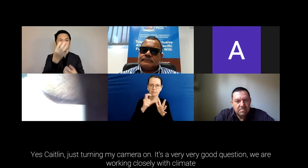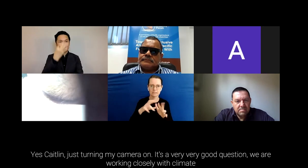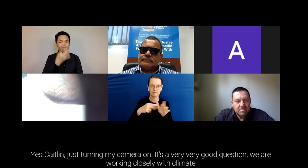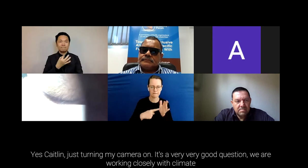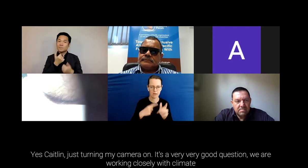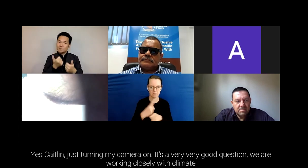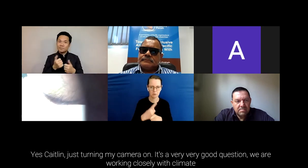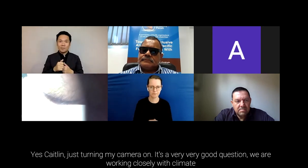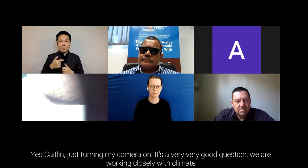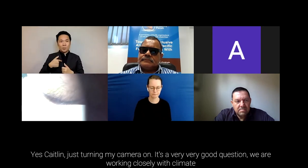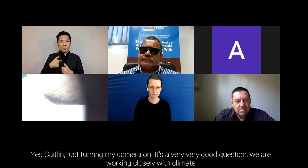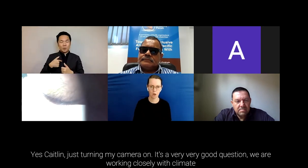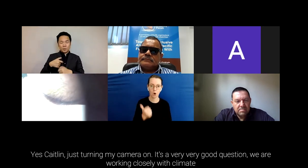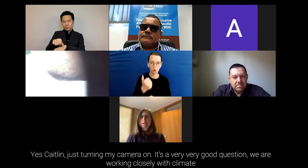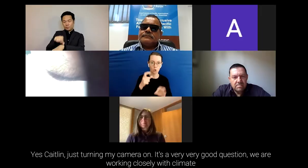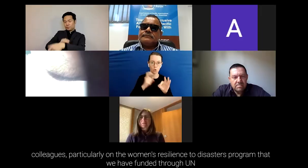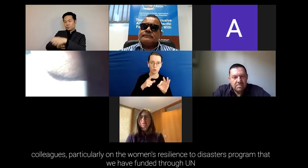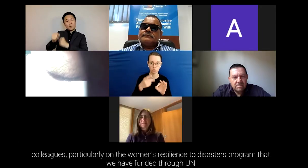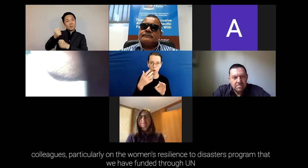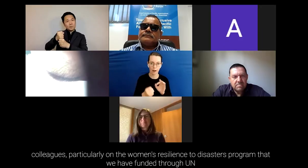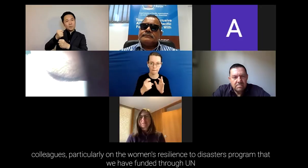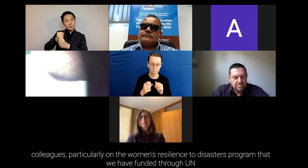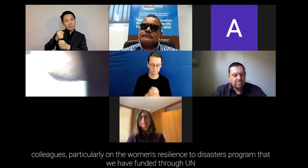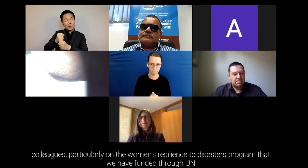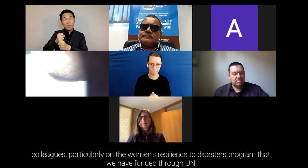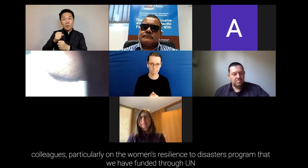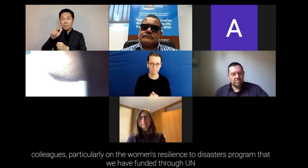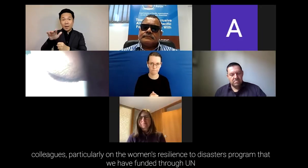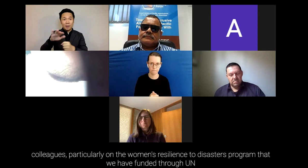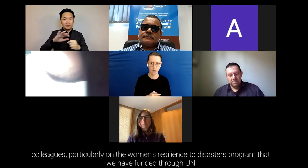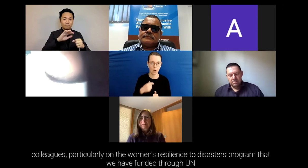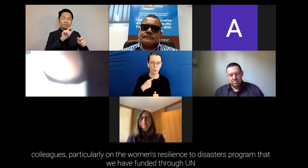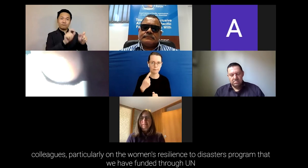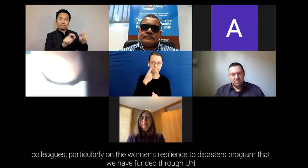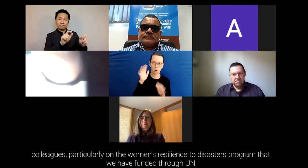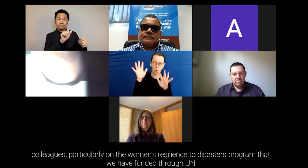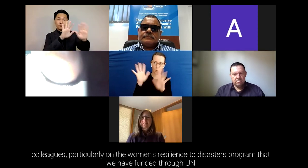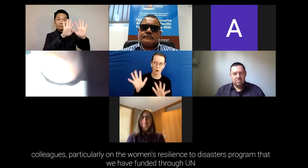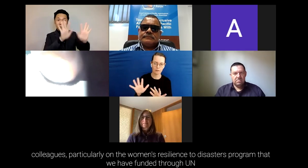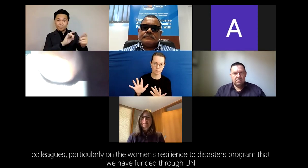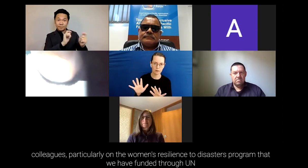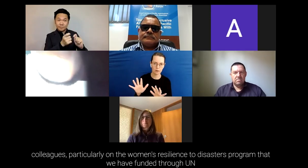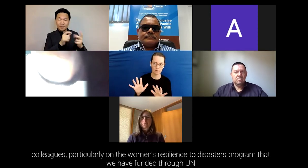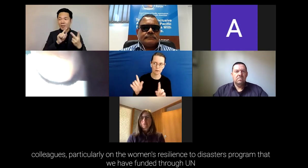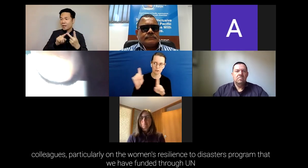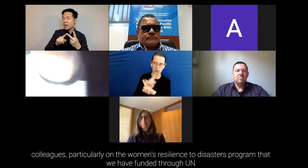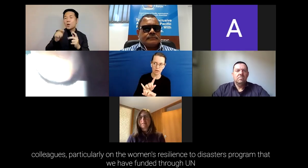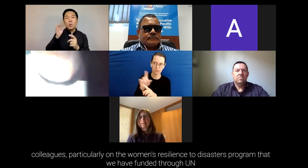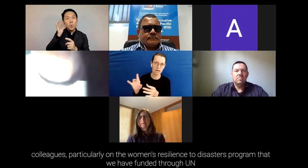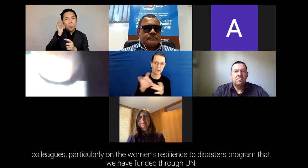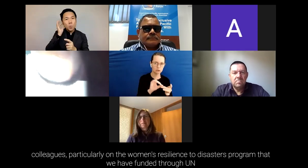are working closely with climate colleagues, particularly on the Women's Resilience to Disasters